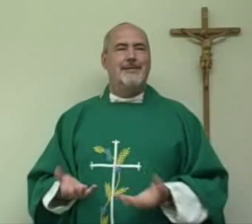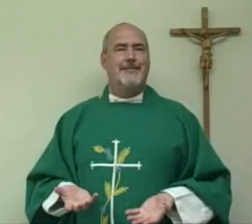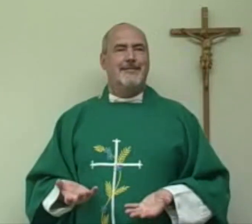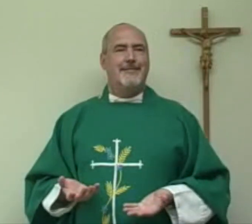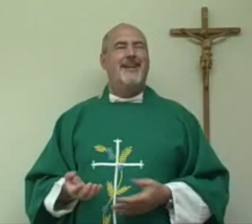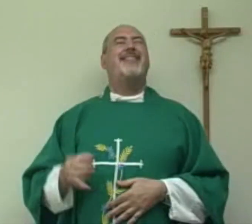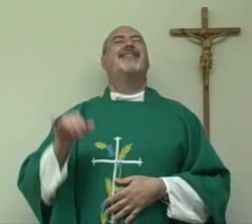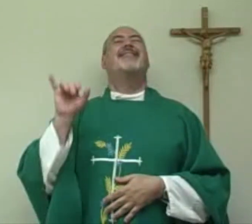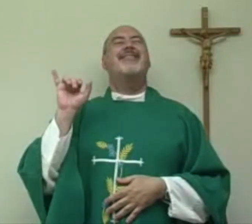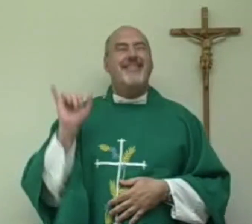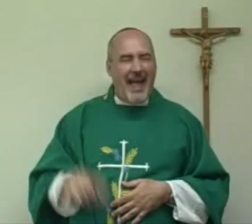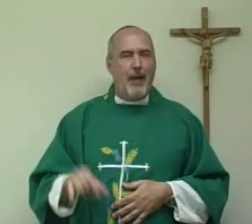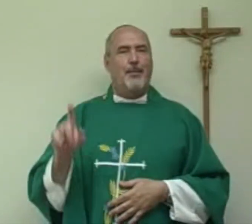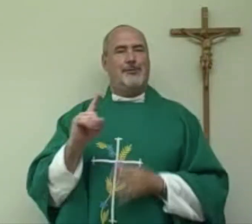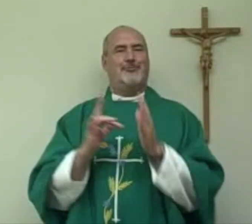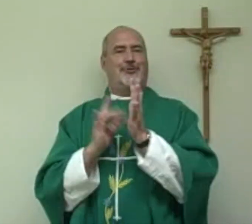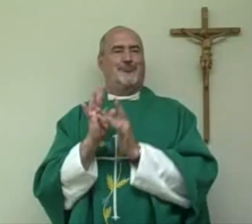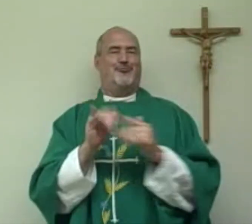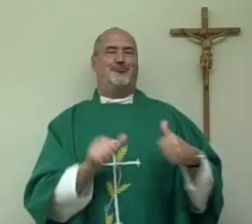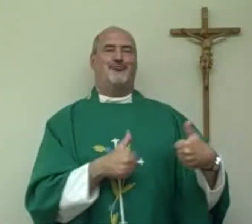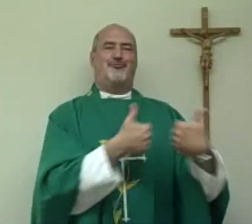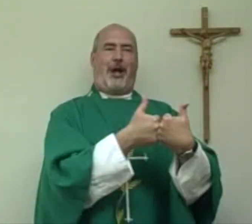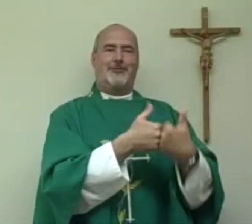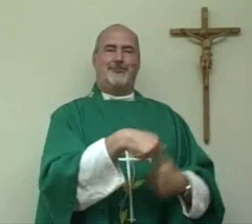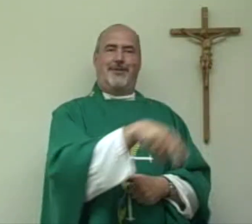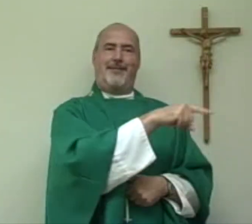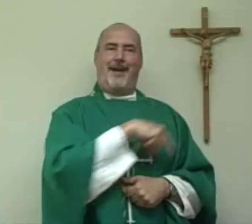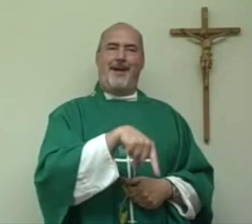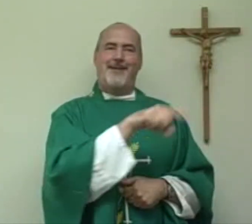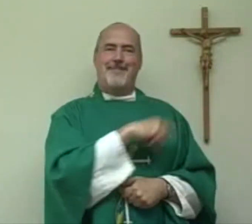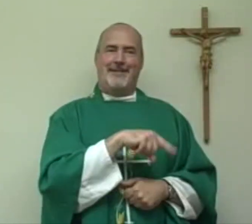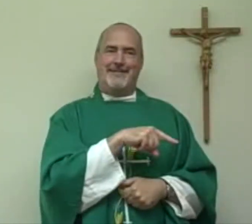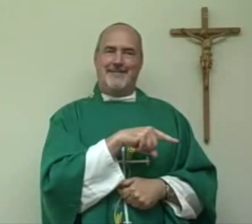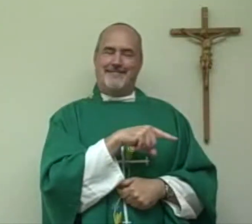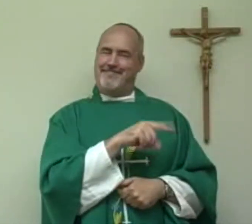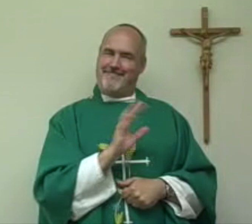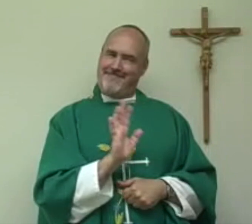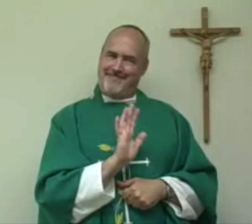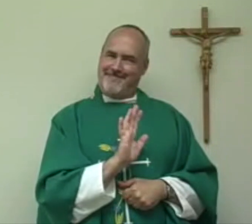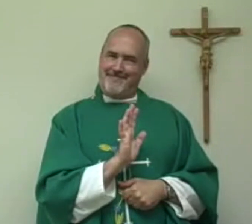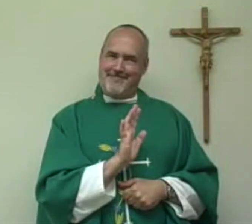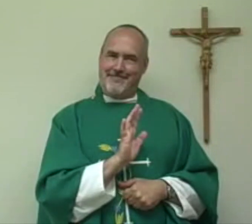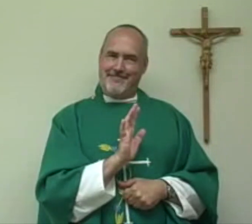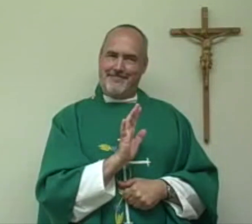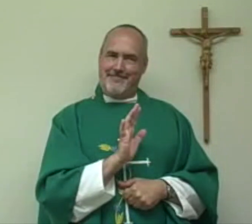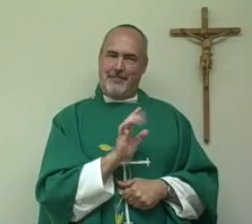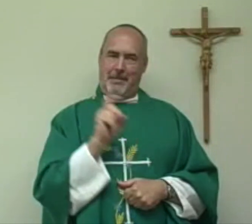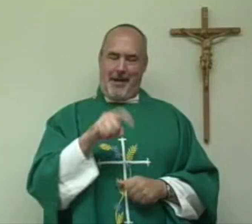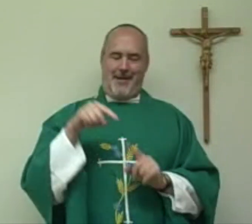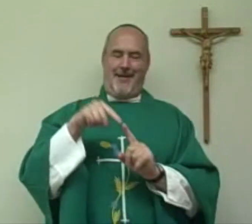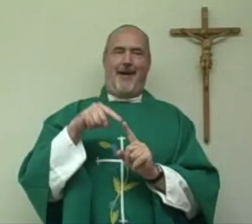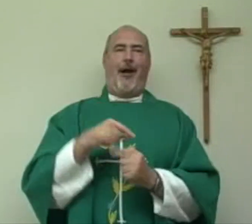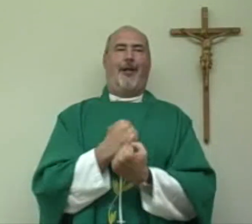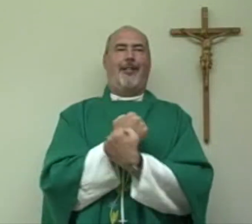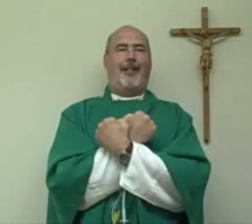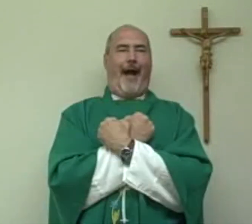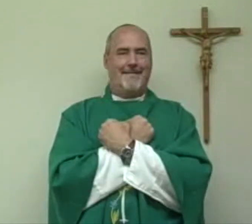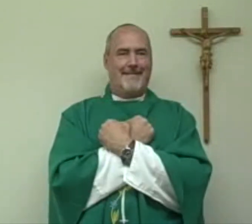on everyone else who didn't as sinners. And that's why Jesus challenged them. He said the